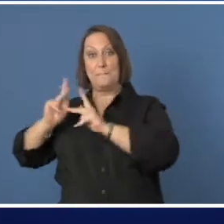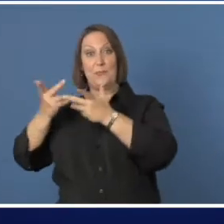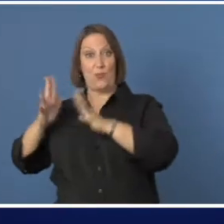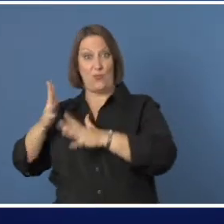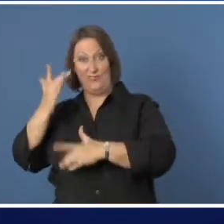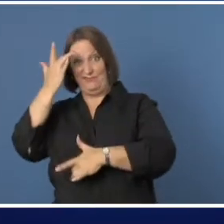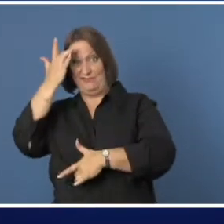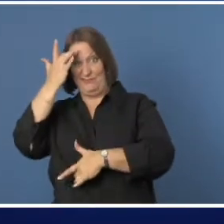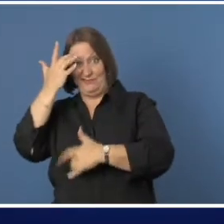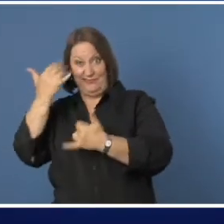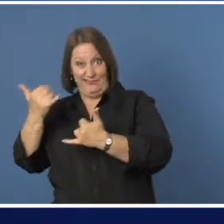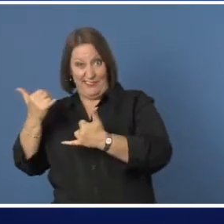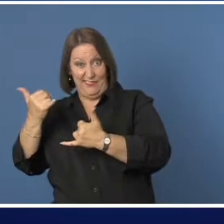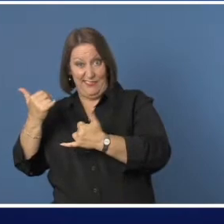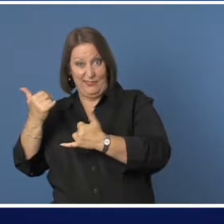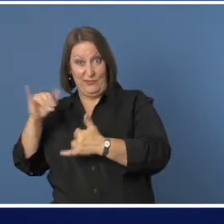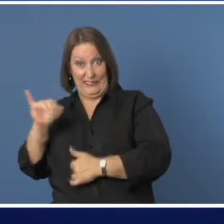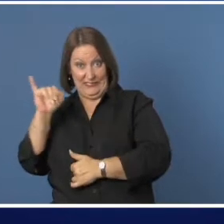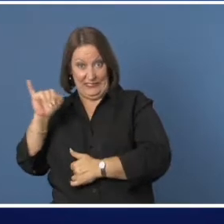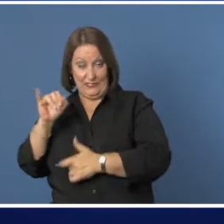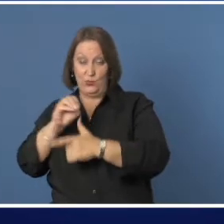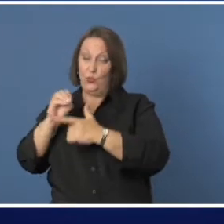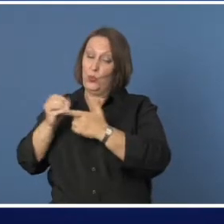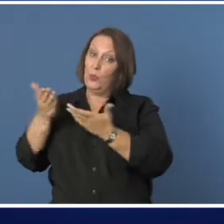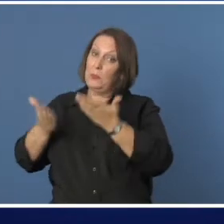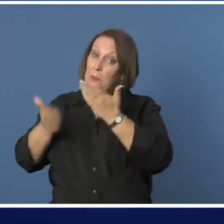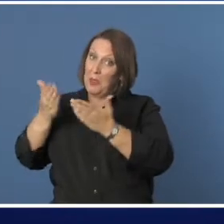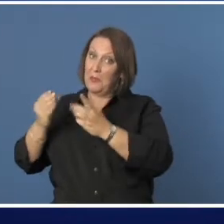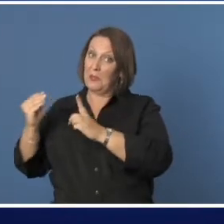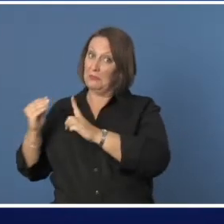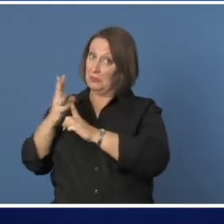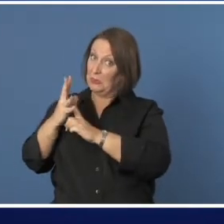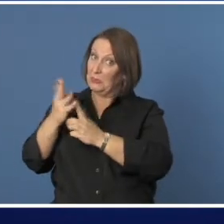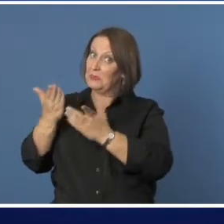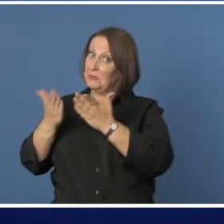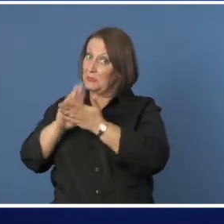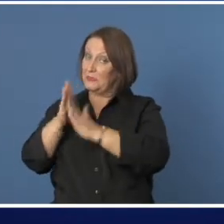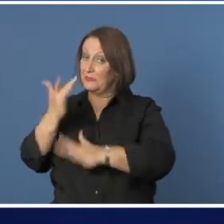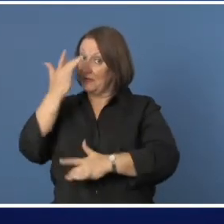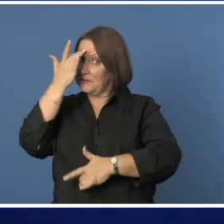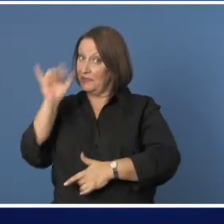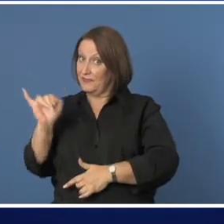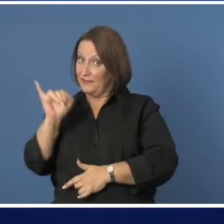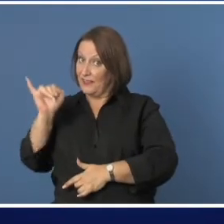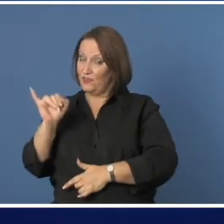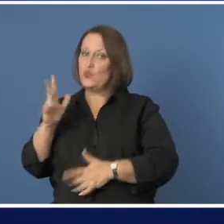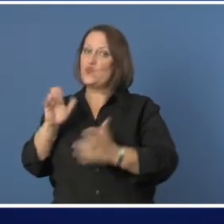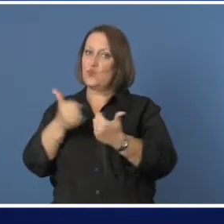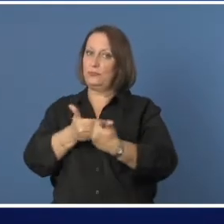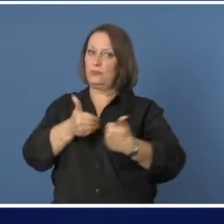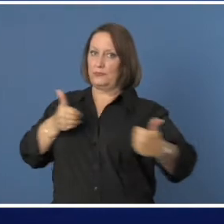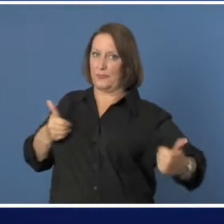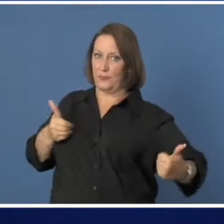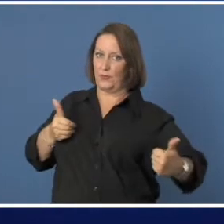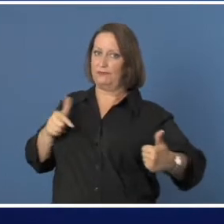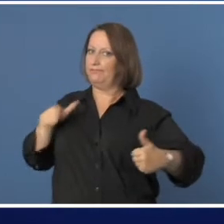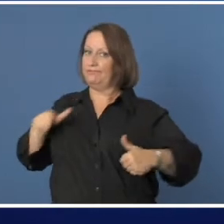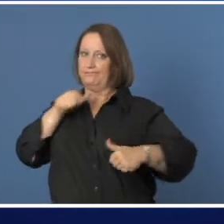the public by preventing exposure to infected or potentially infected persons.